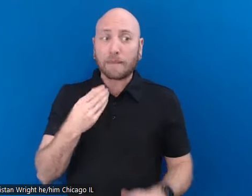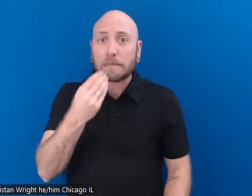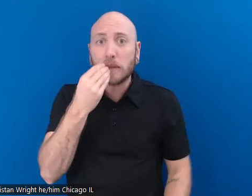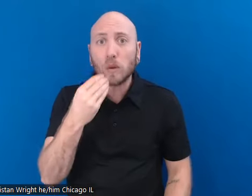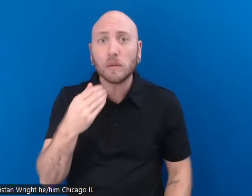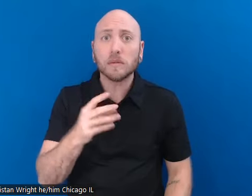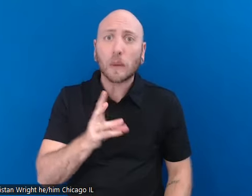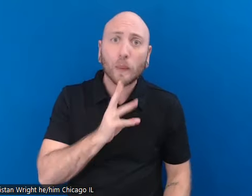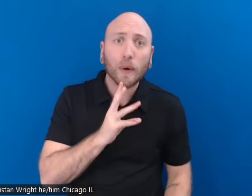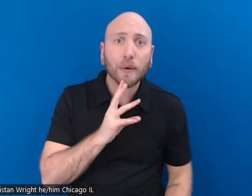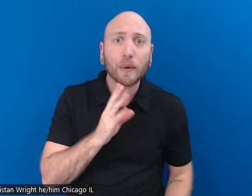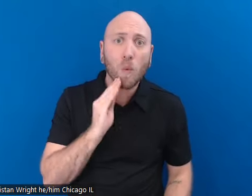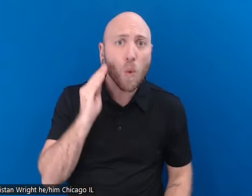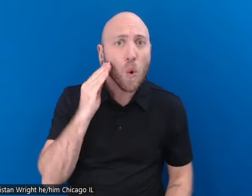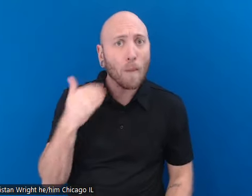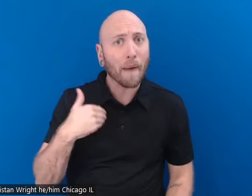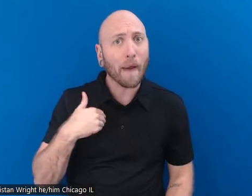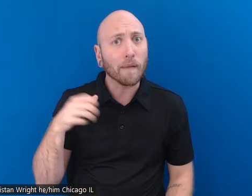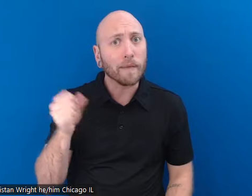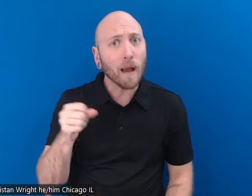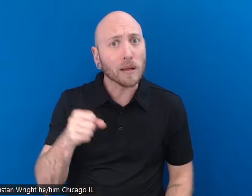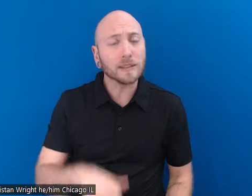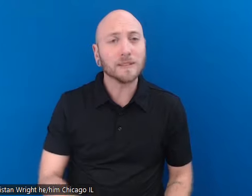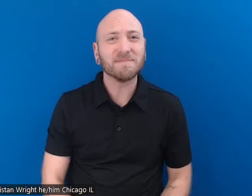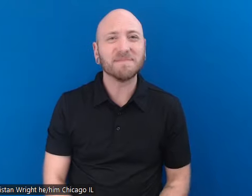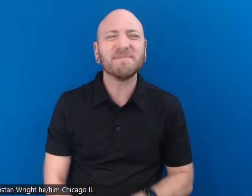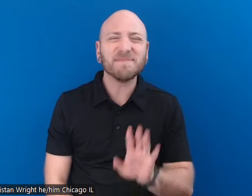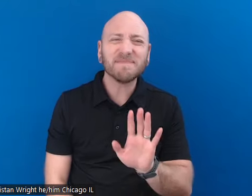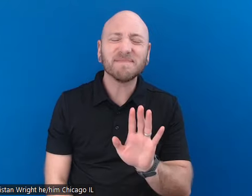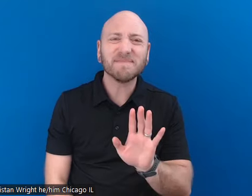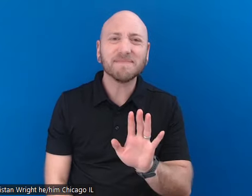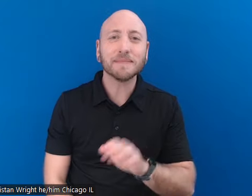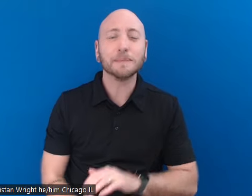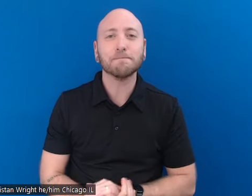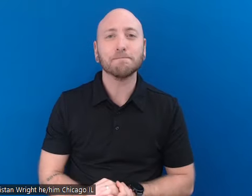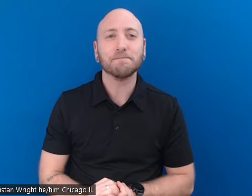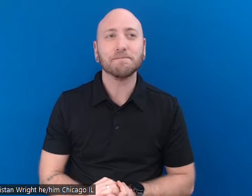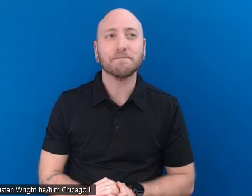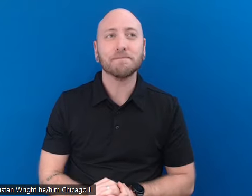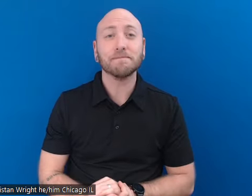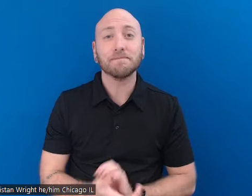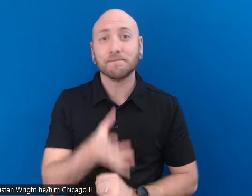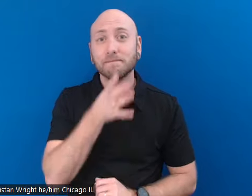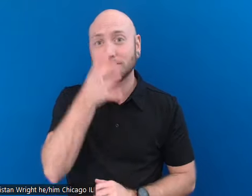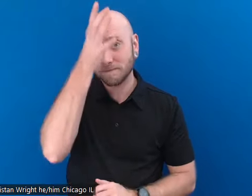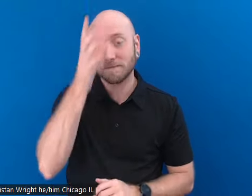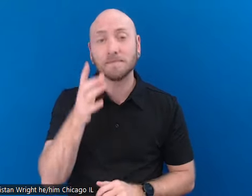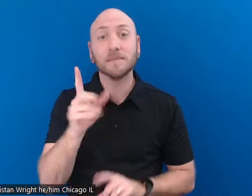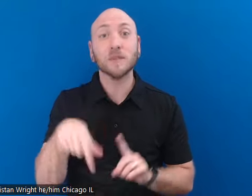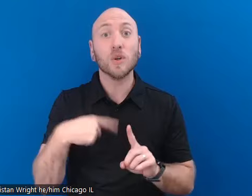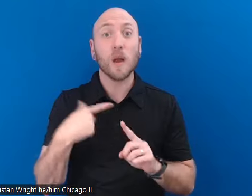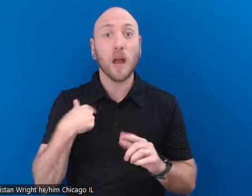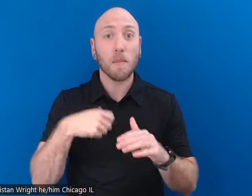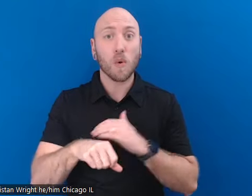that we needed. But they were very, very, very young when they had me. My mother was 21 when she had